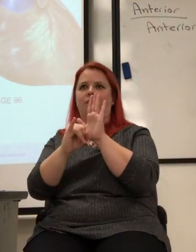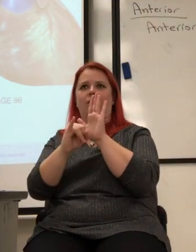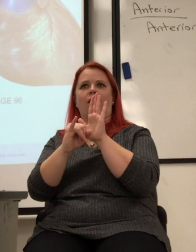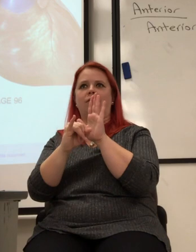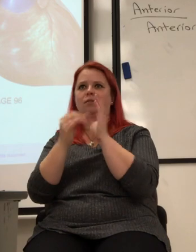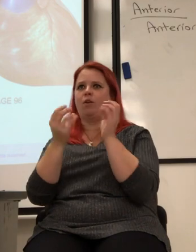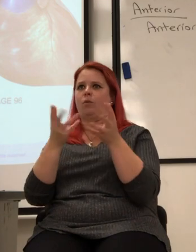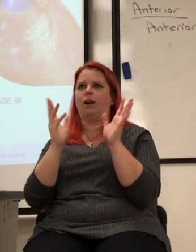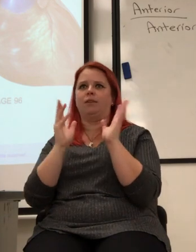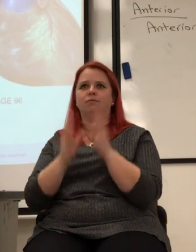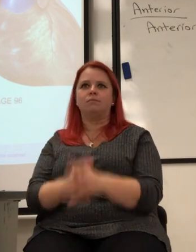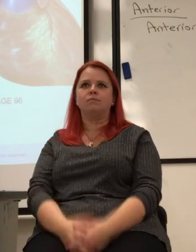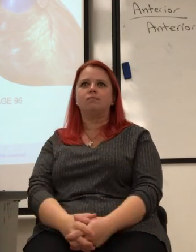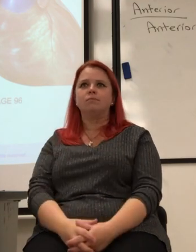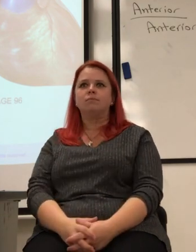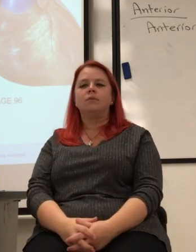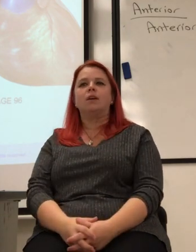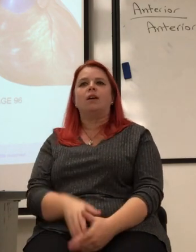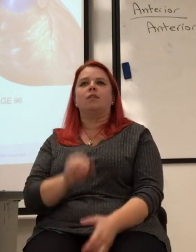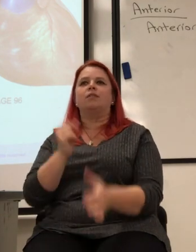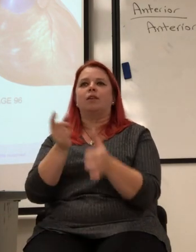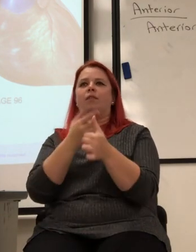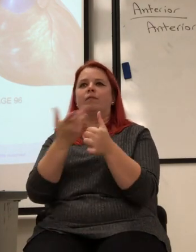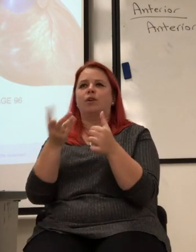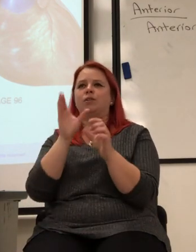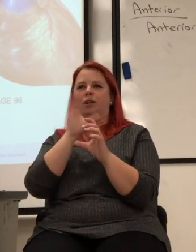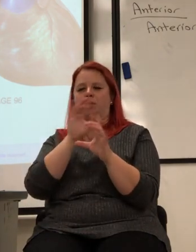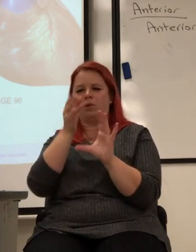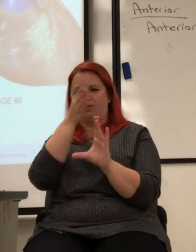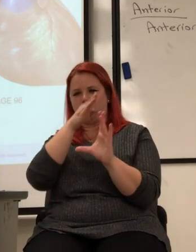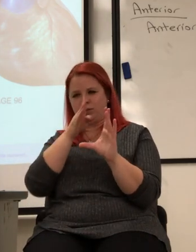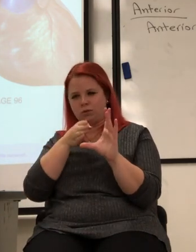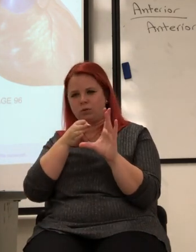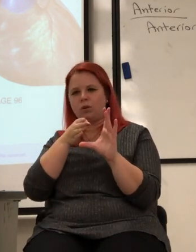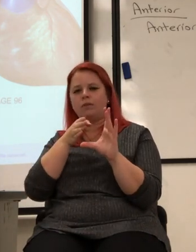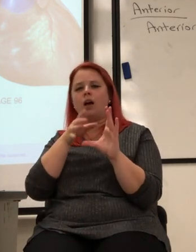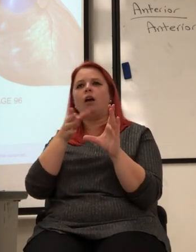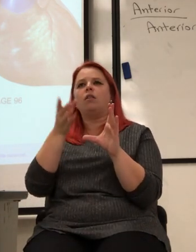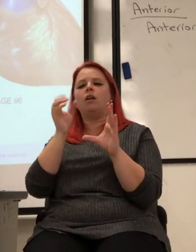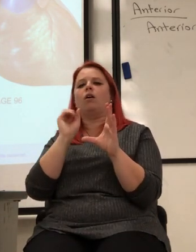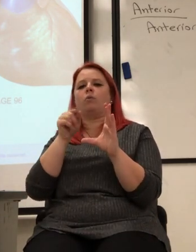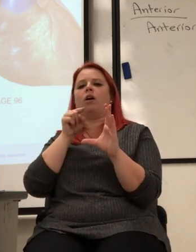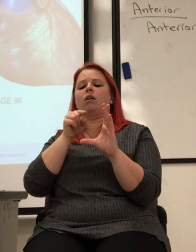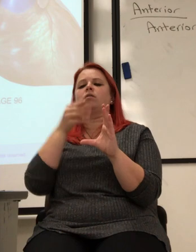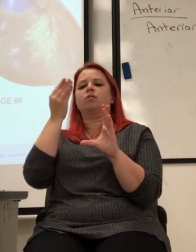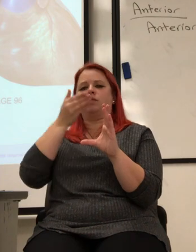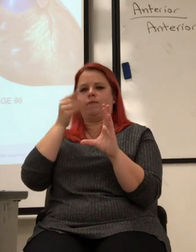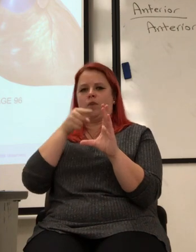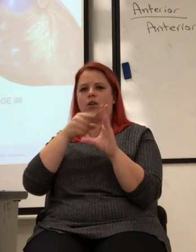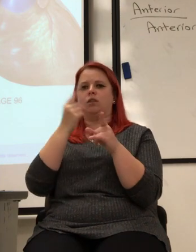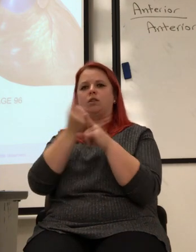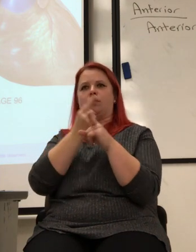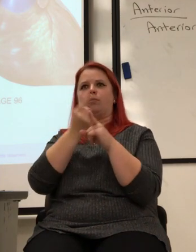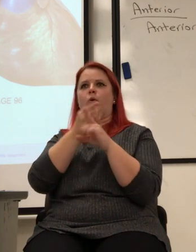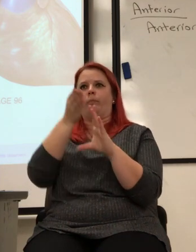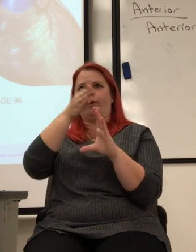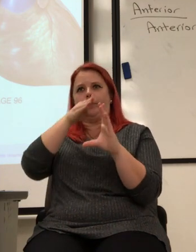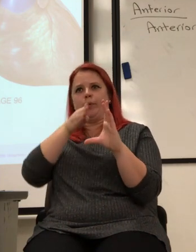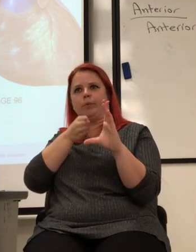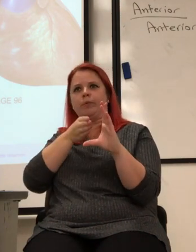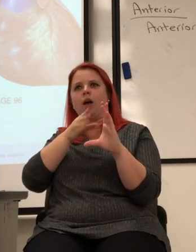default. Okay, that's the first thing you look for. Then, once you figure out, okay, this is the front, that's the correct groove,